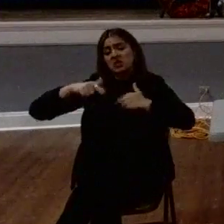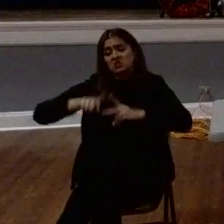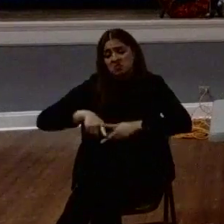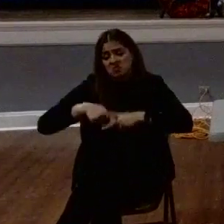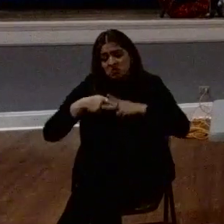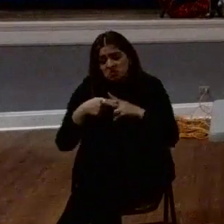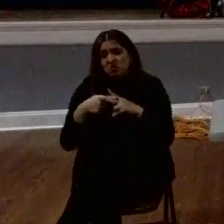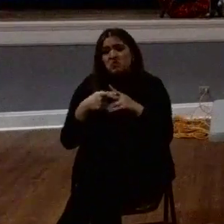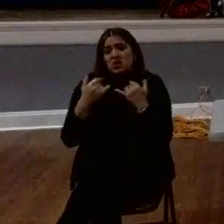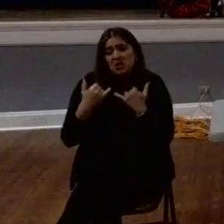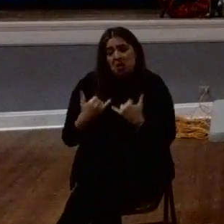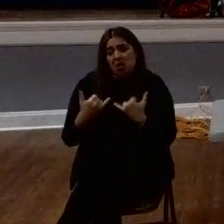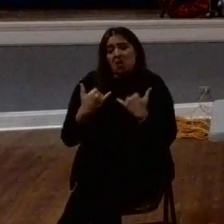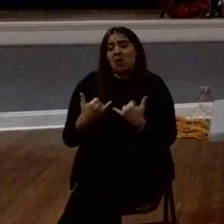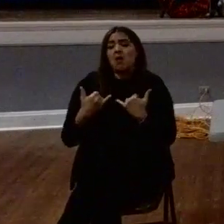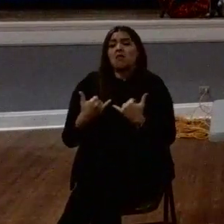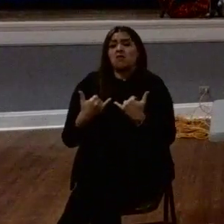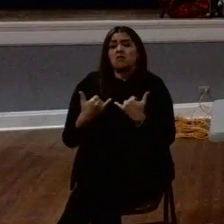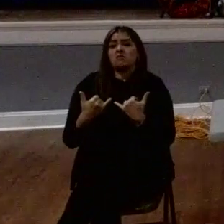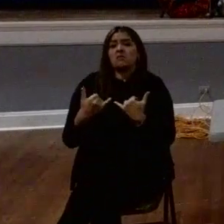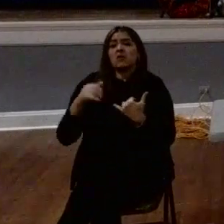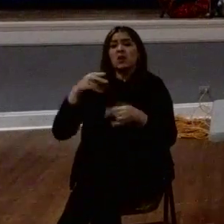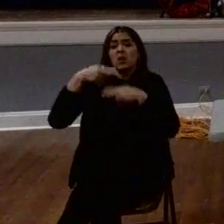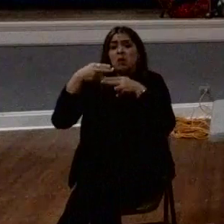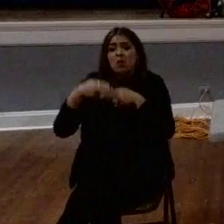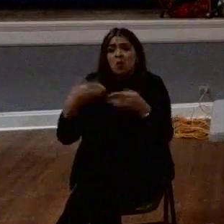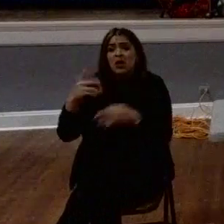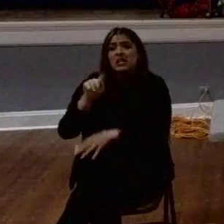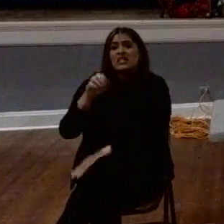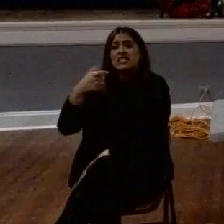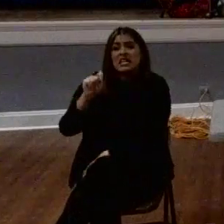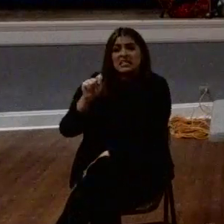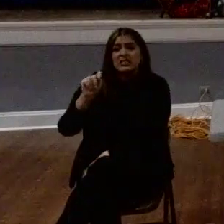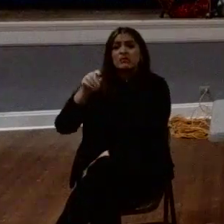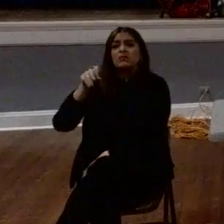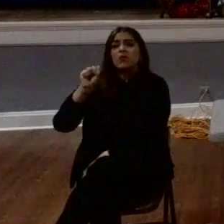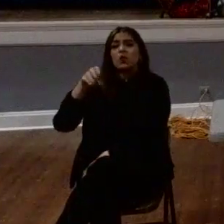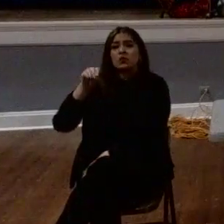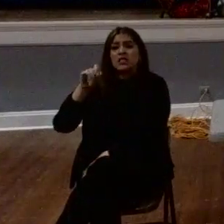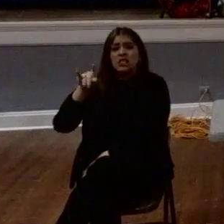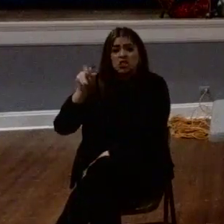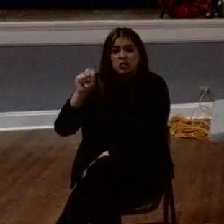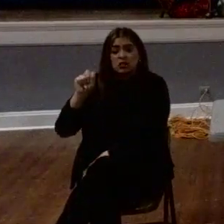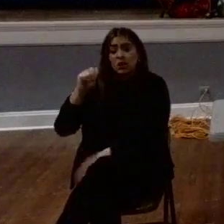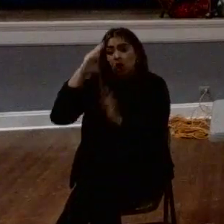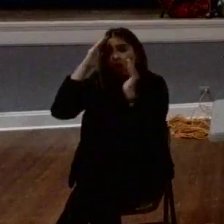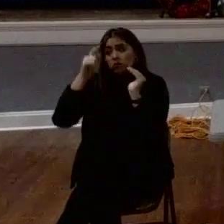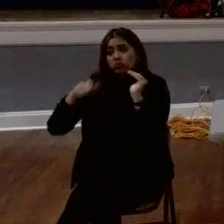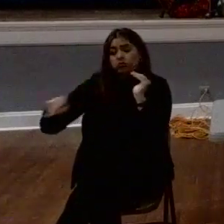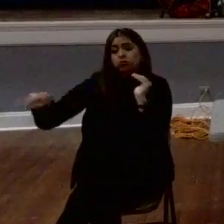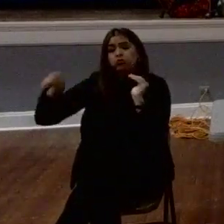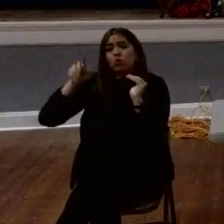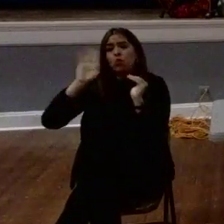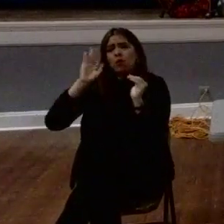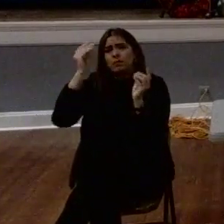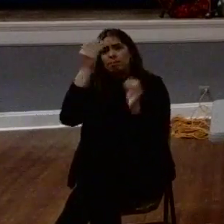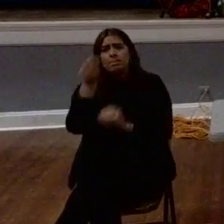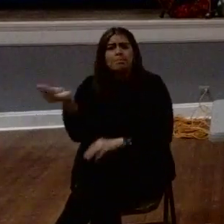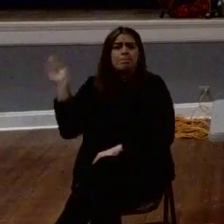that's occurring right now, Texposition, and I hope that you will consider